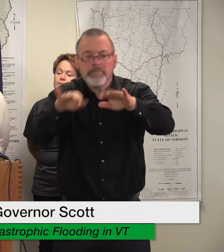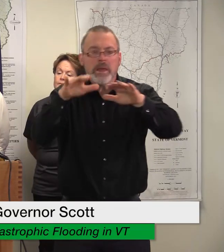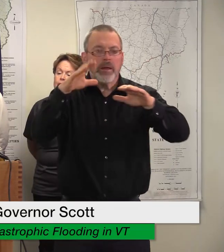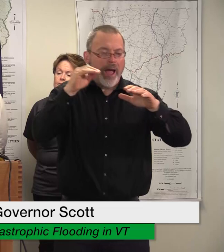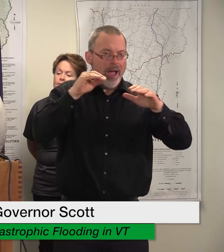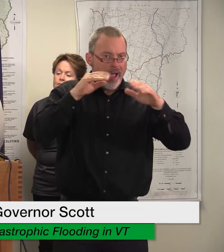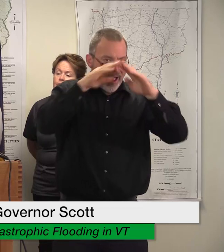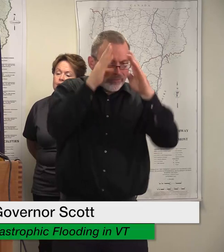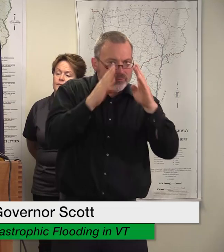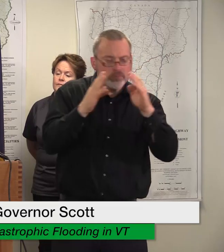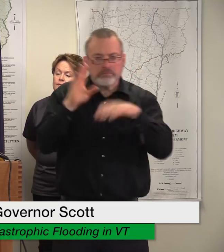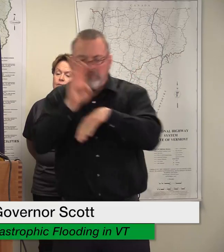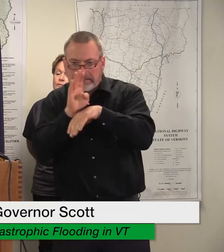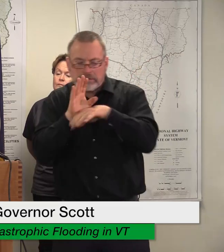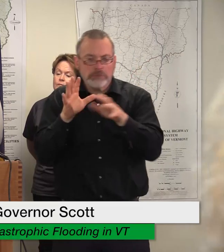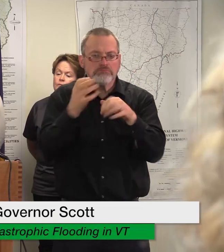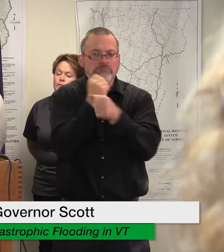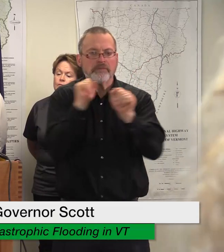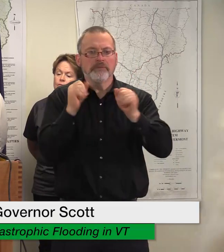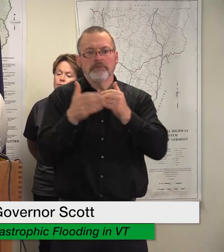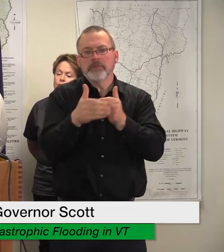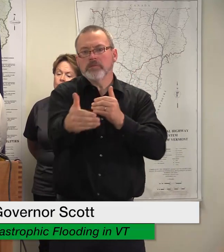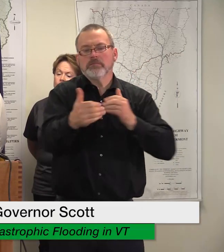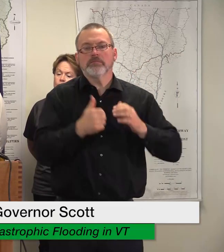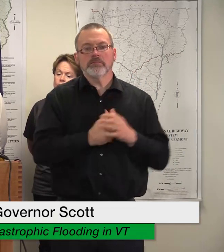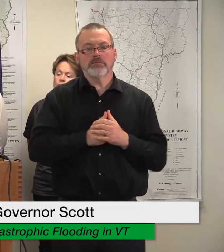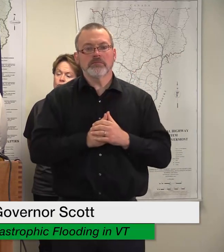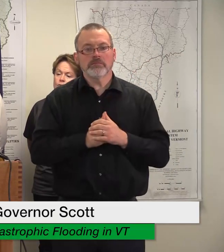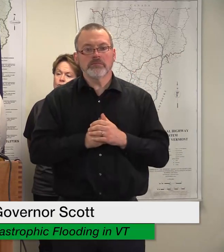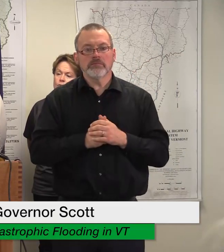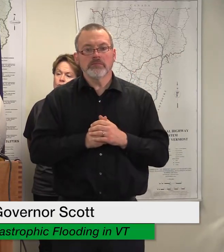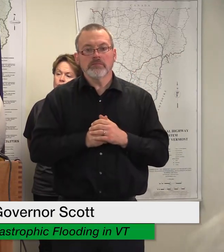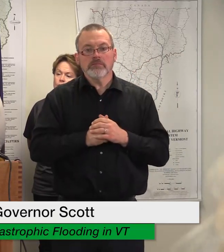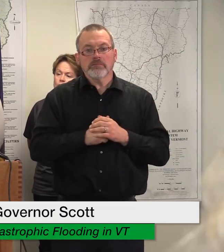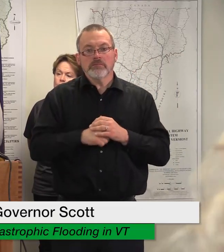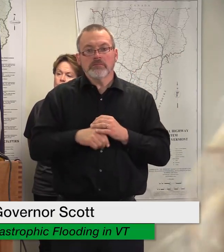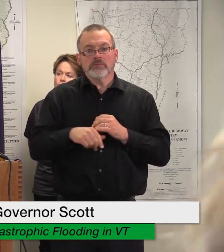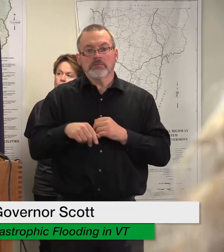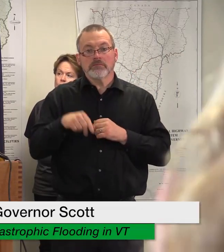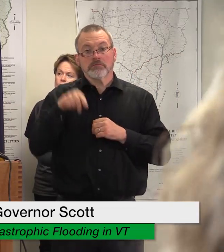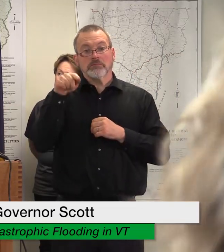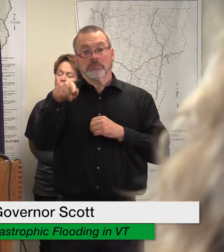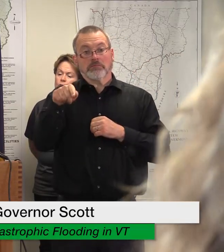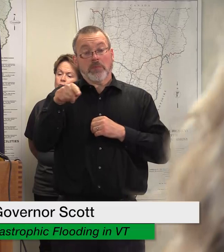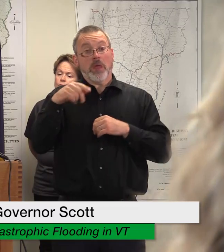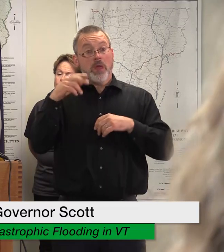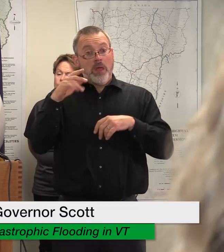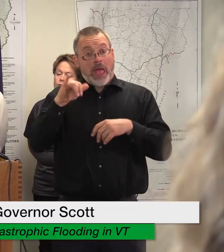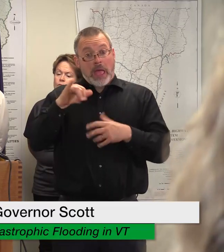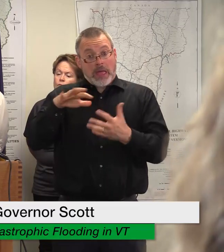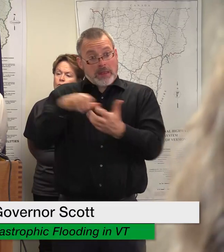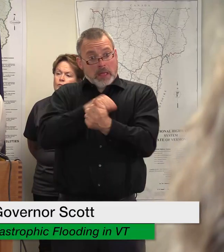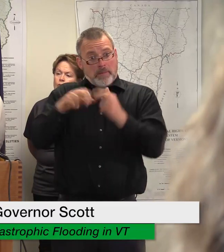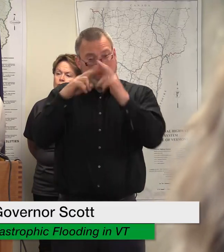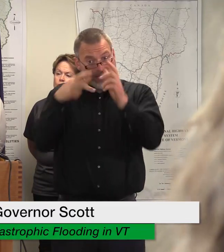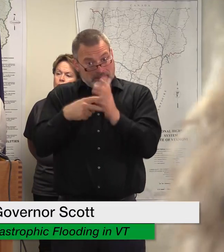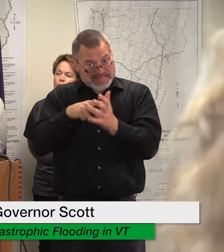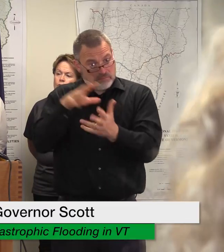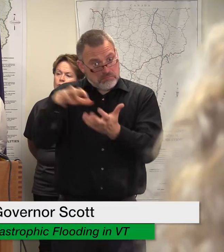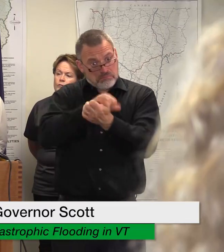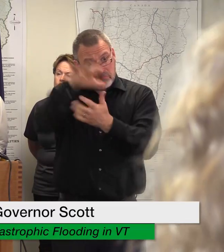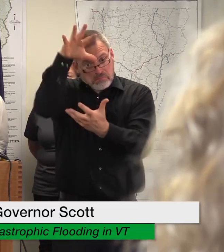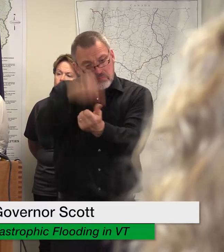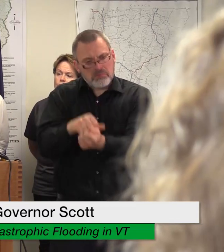flood damaged buildings. It is important not to rush to demolition of buildings if there is a potential to seek federal funding for buyouts,